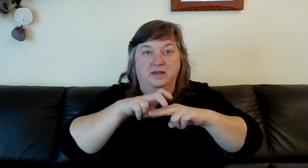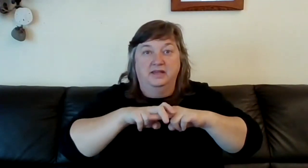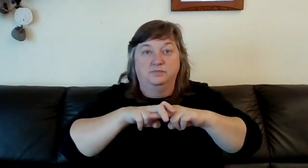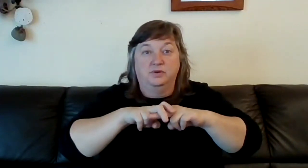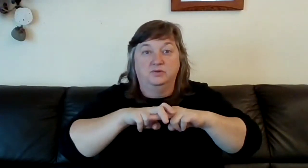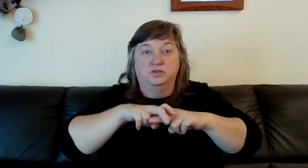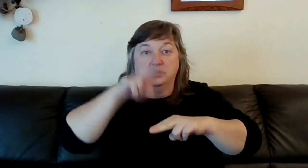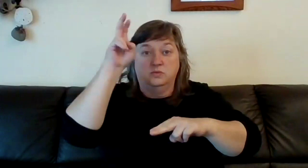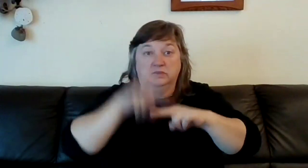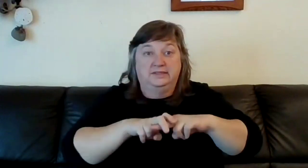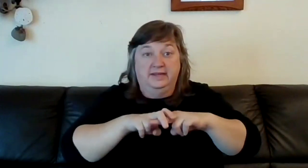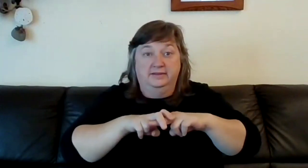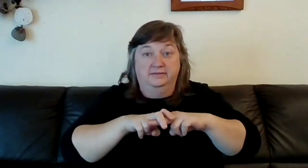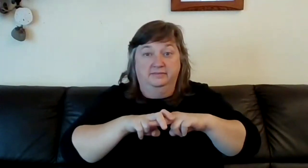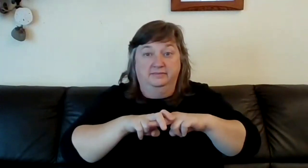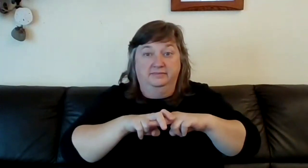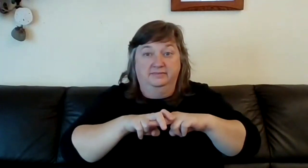as opposed to sit,